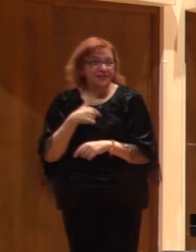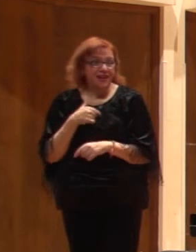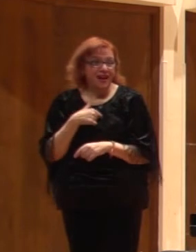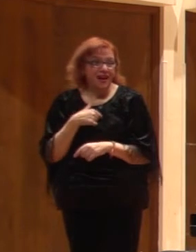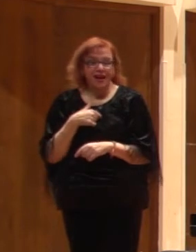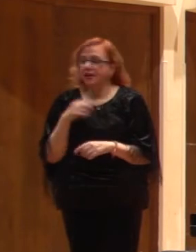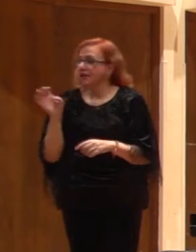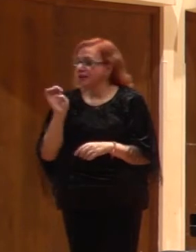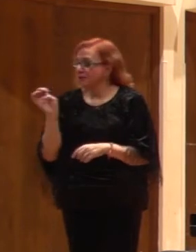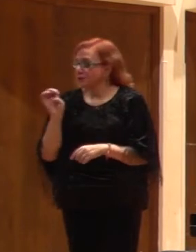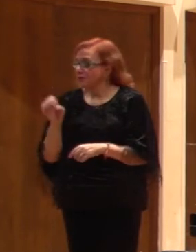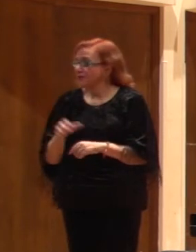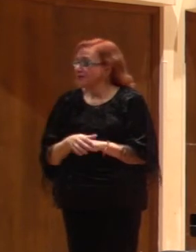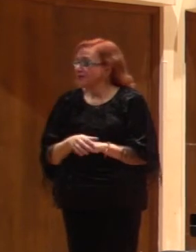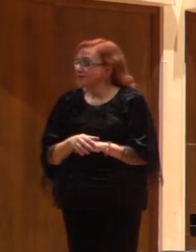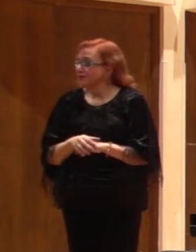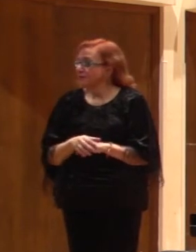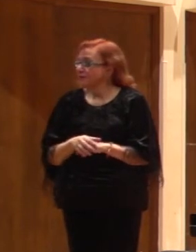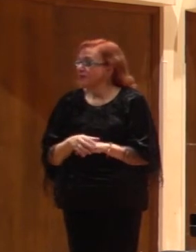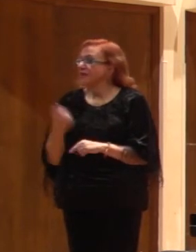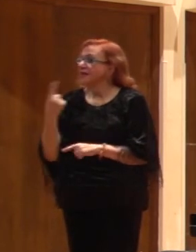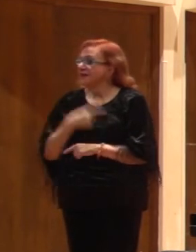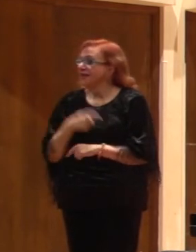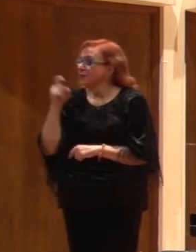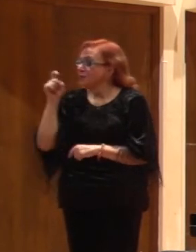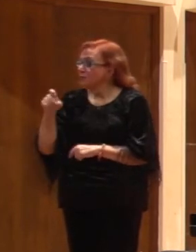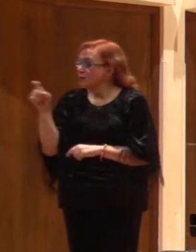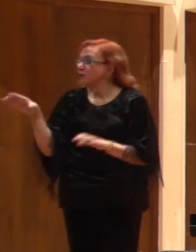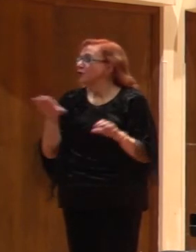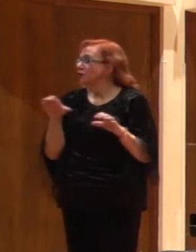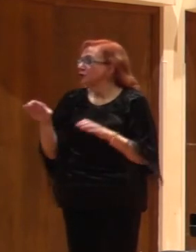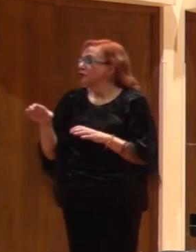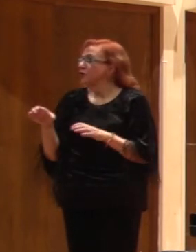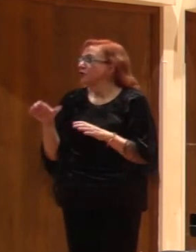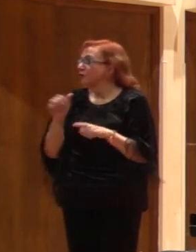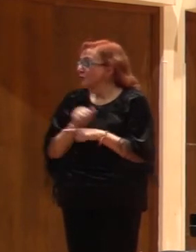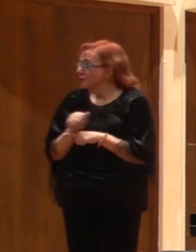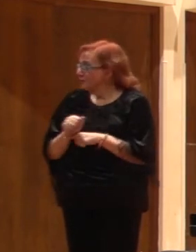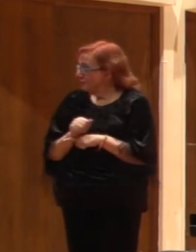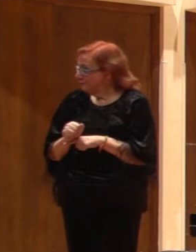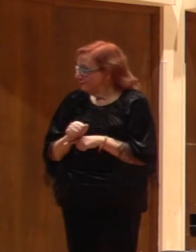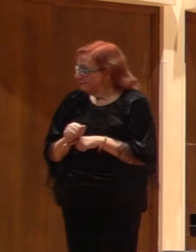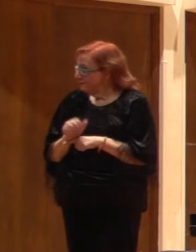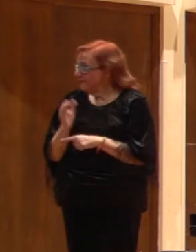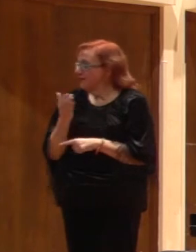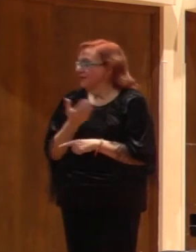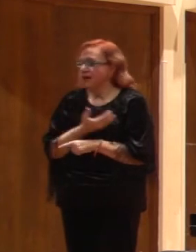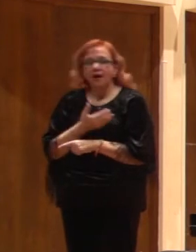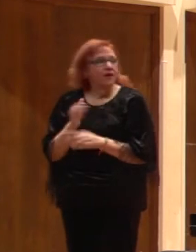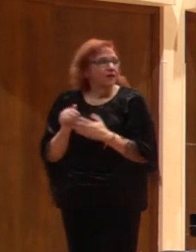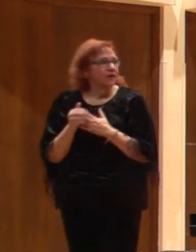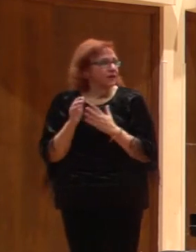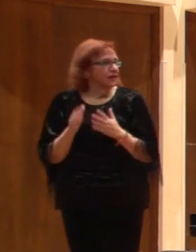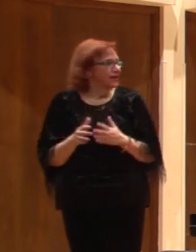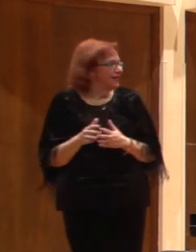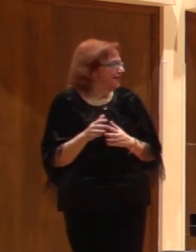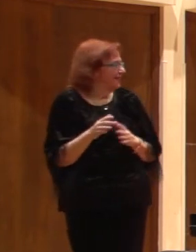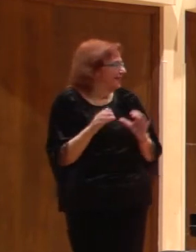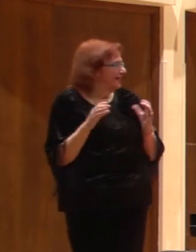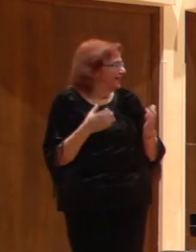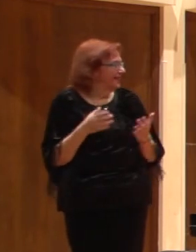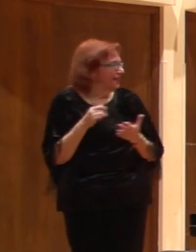up having an emergency the day that we were supposed to do the run-through. And so our leader of the